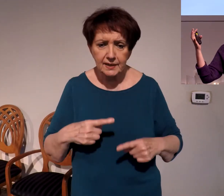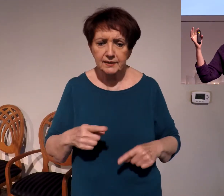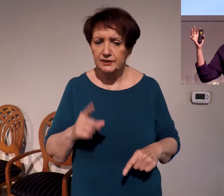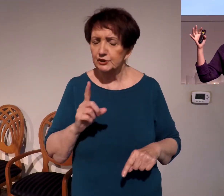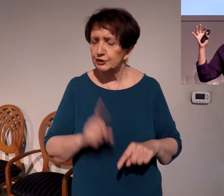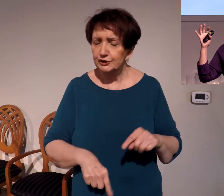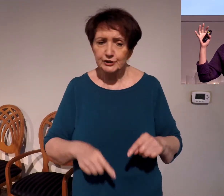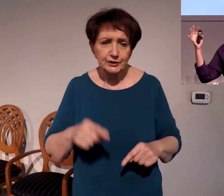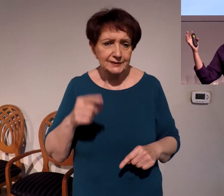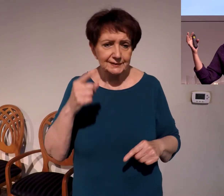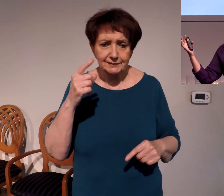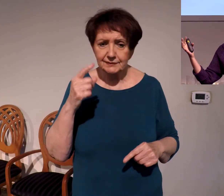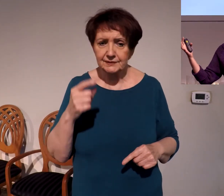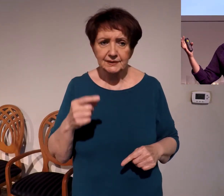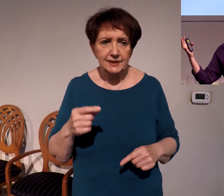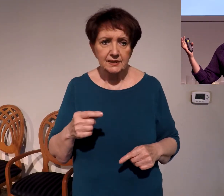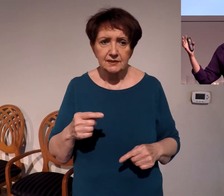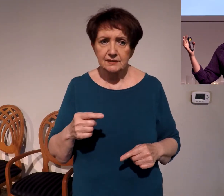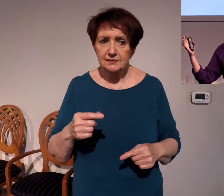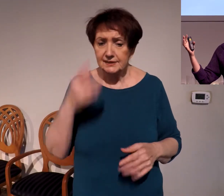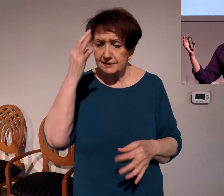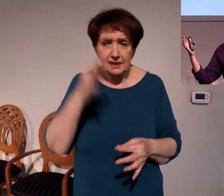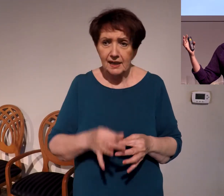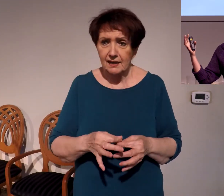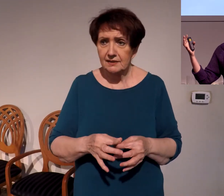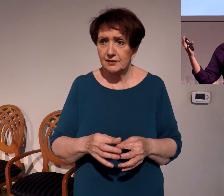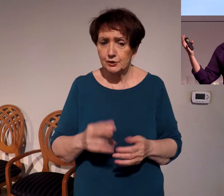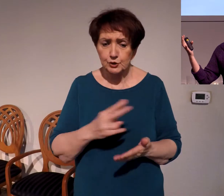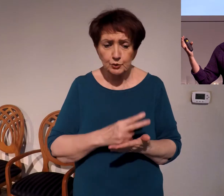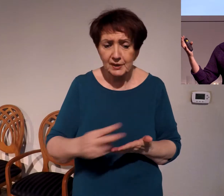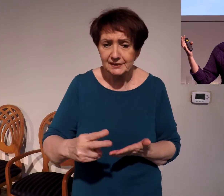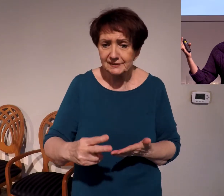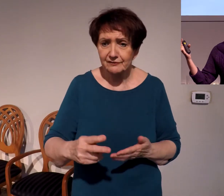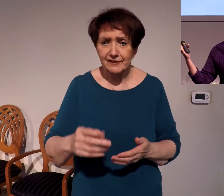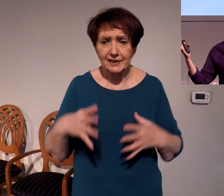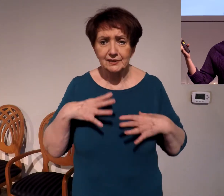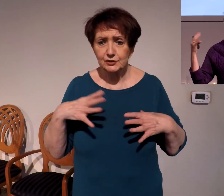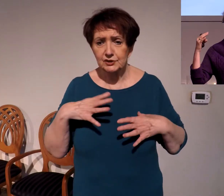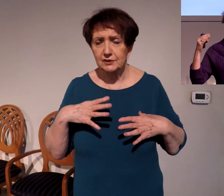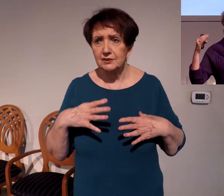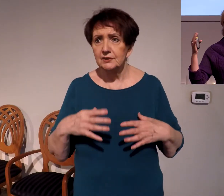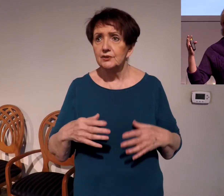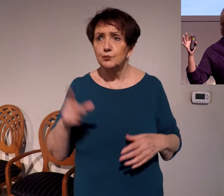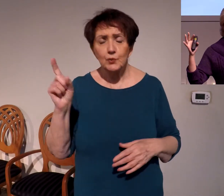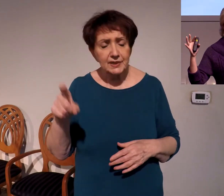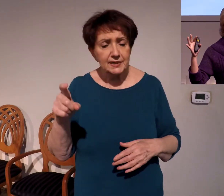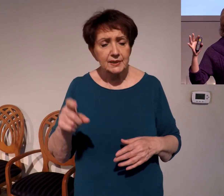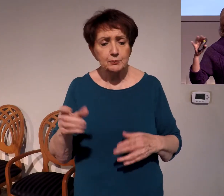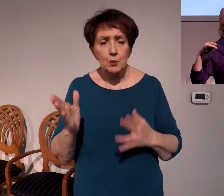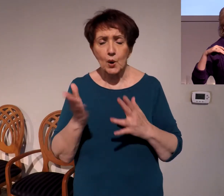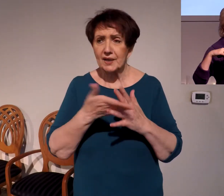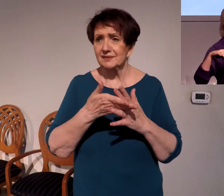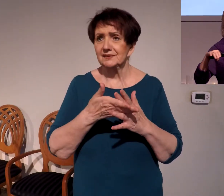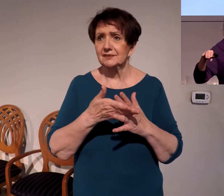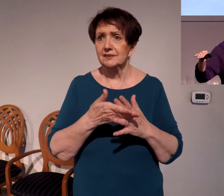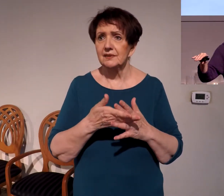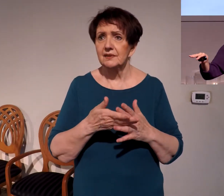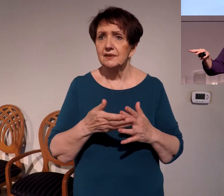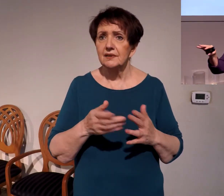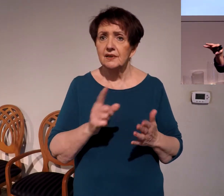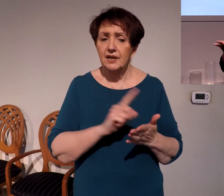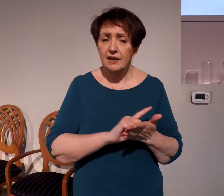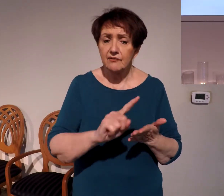mind around 3 weeks of vacation. Breaks. We need breaks. In Europe, they take 6 weeks vacation. Everybody gets